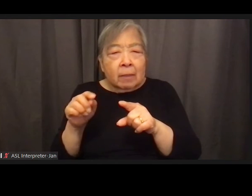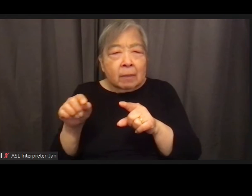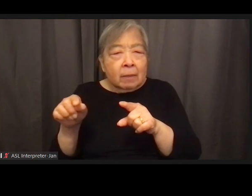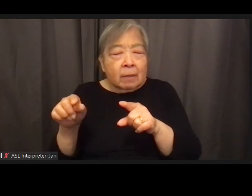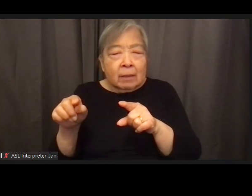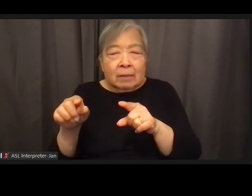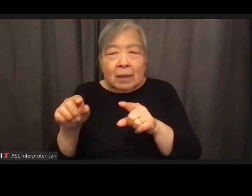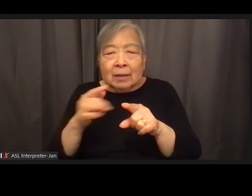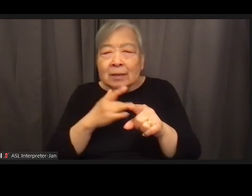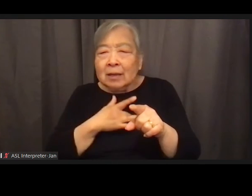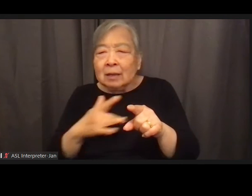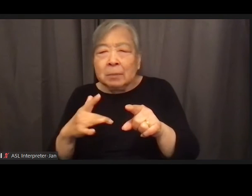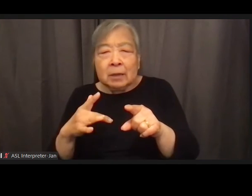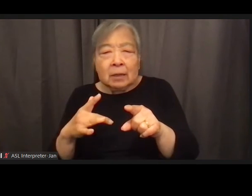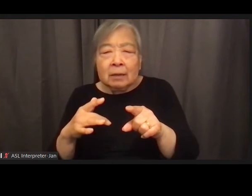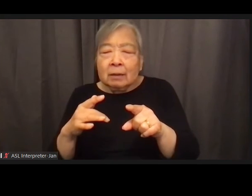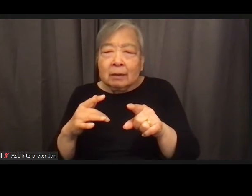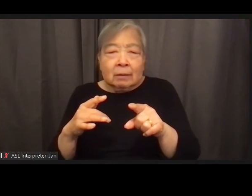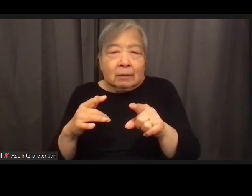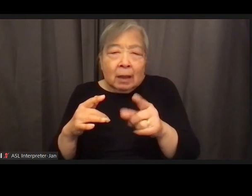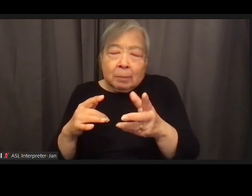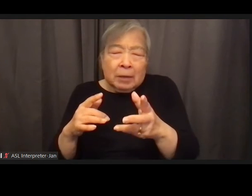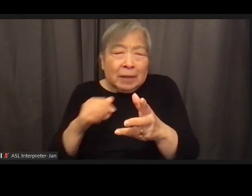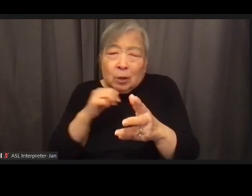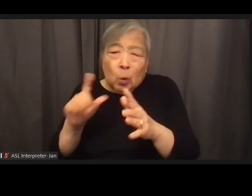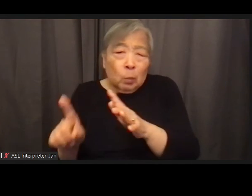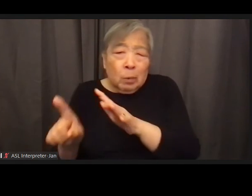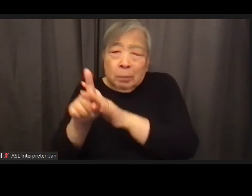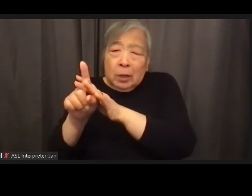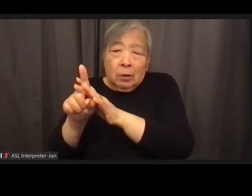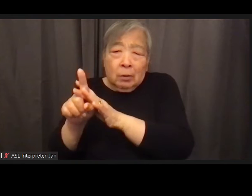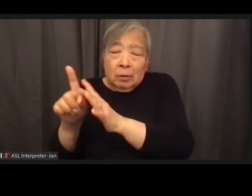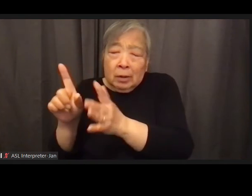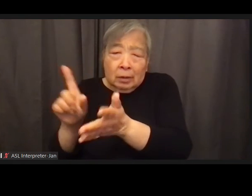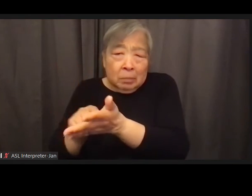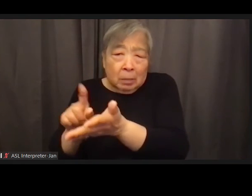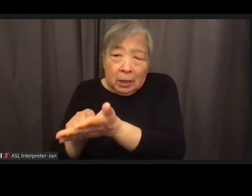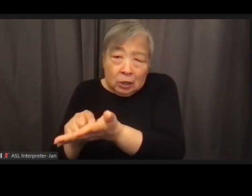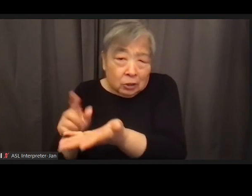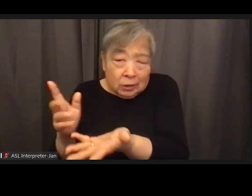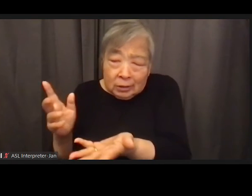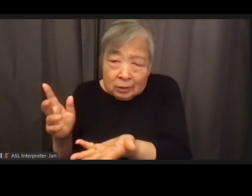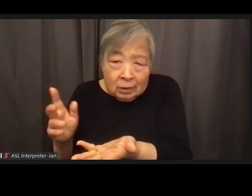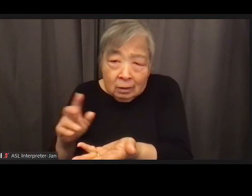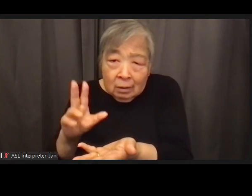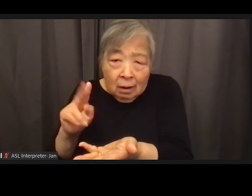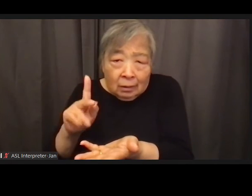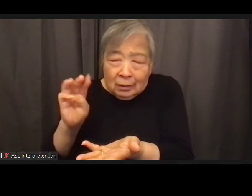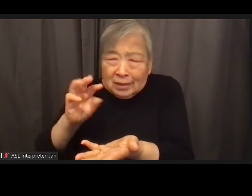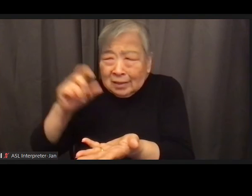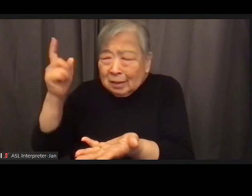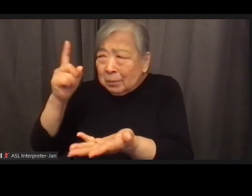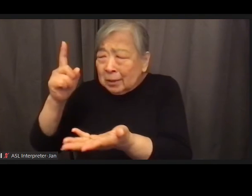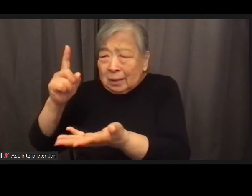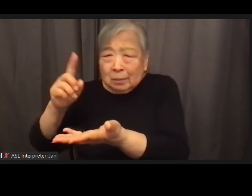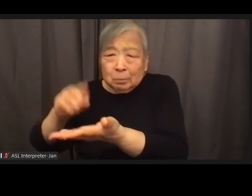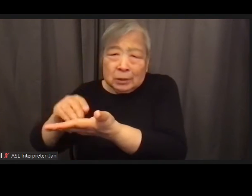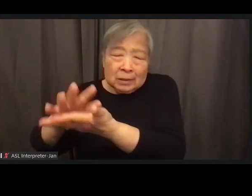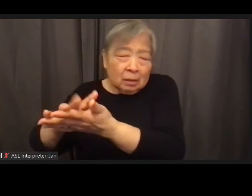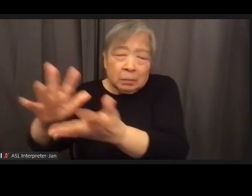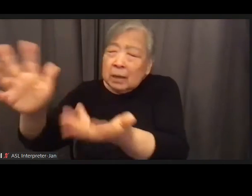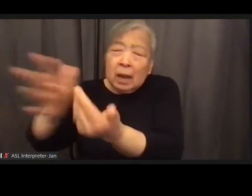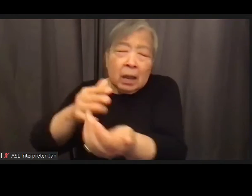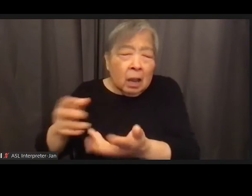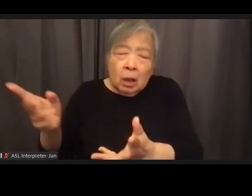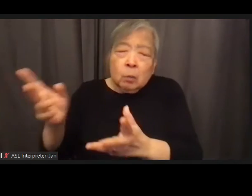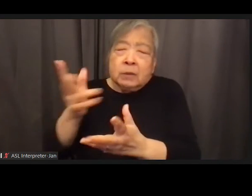that moment. They don't appear in publications unless somebody puts a blog or something. But it was